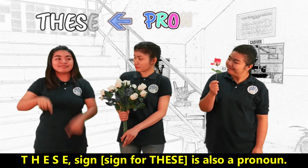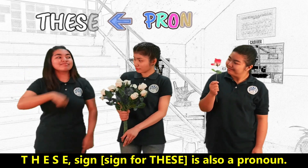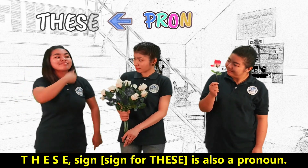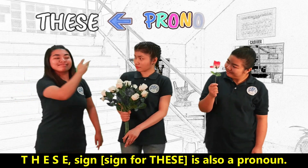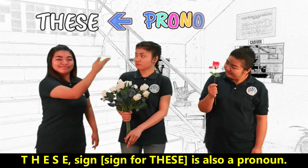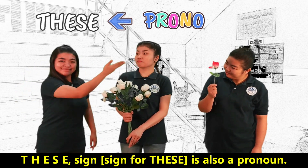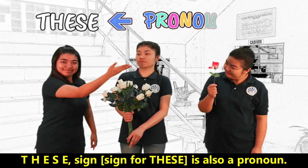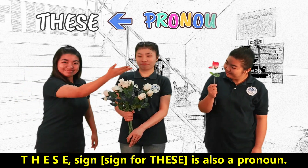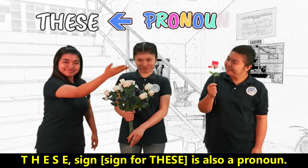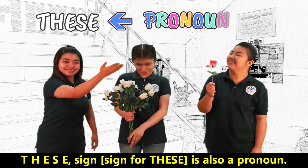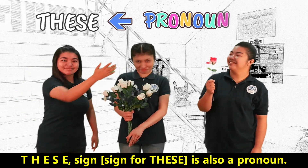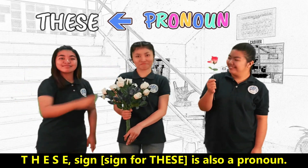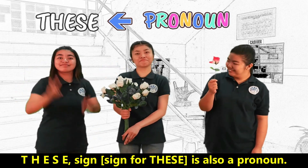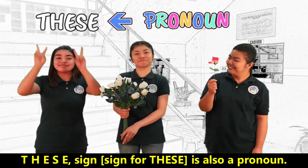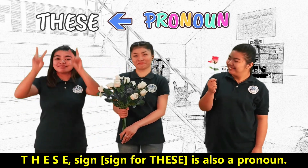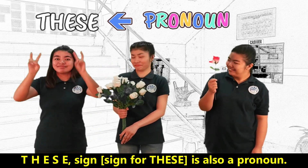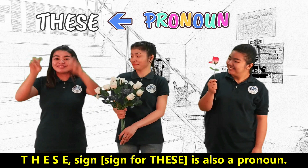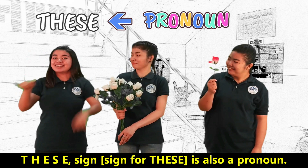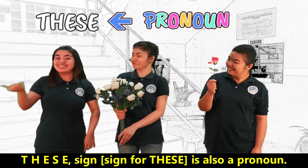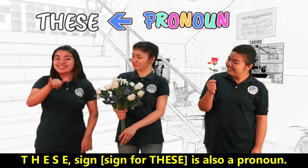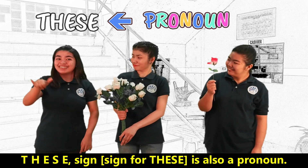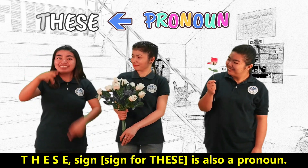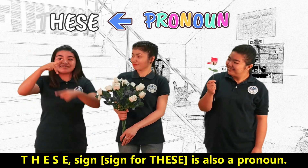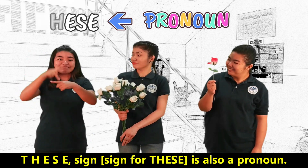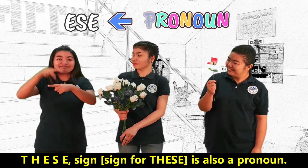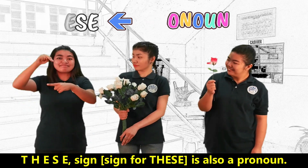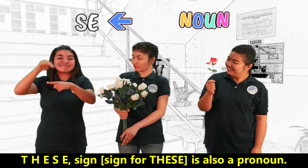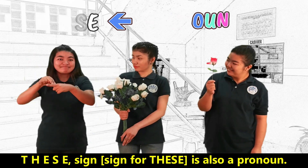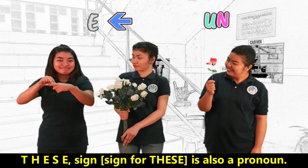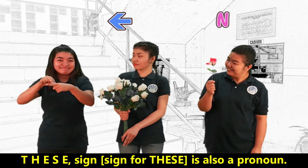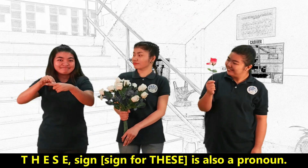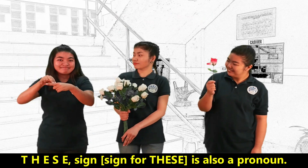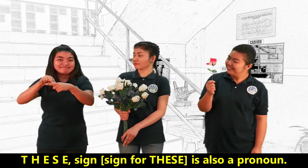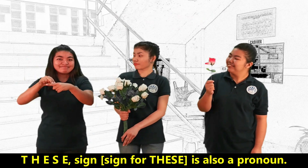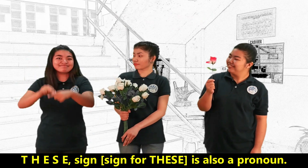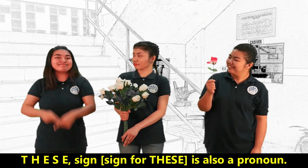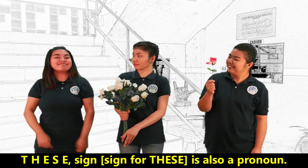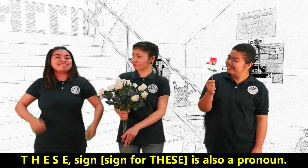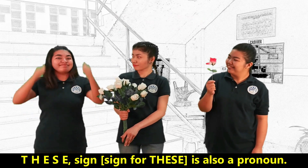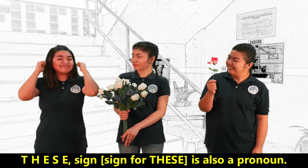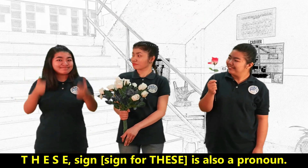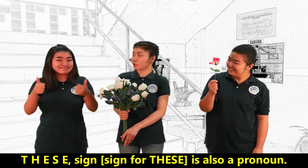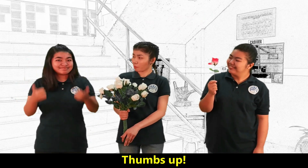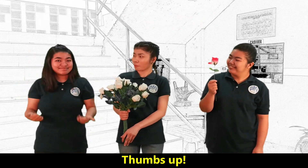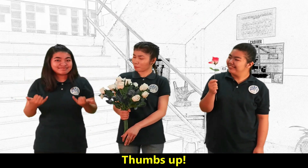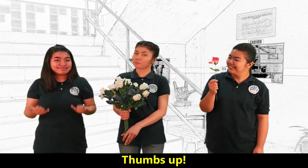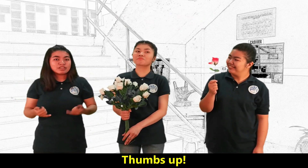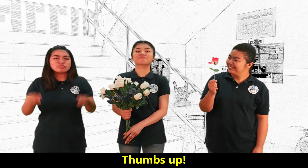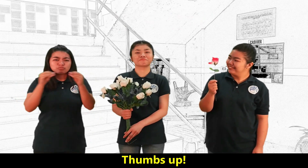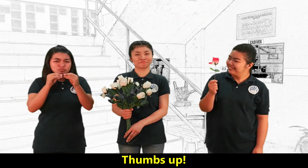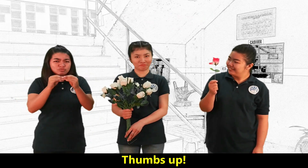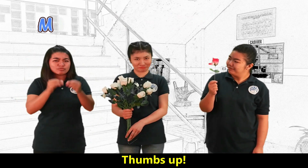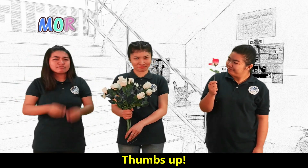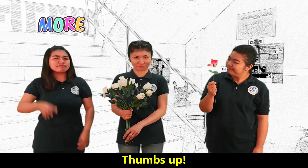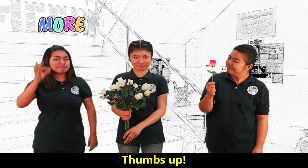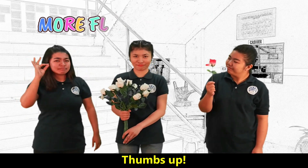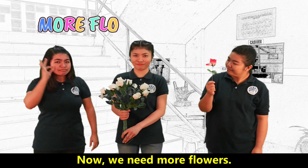sign for these, is also a pronoun. Thumbs up. Now, we need